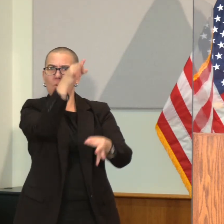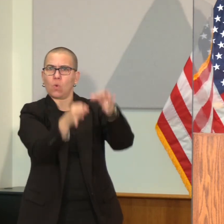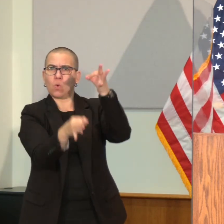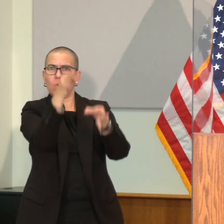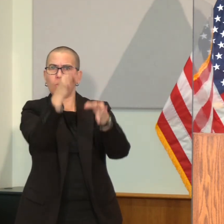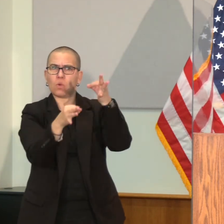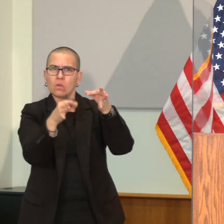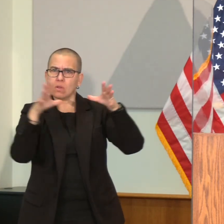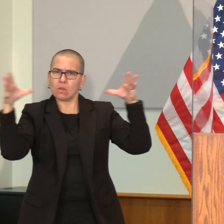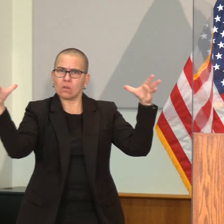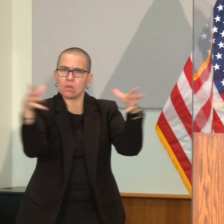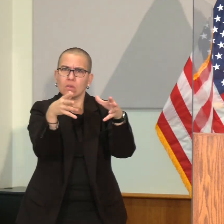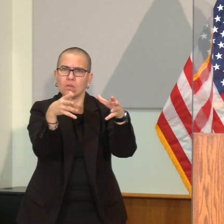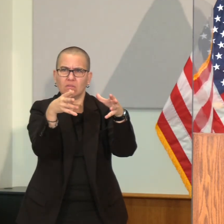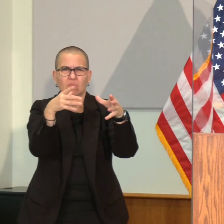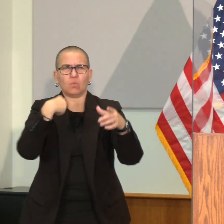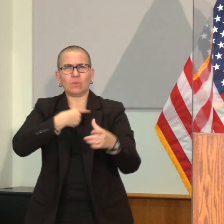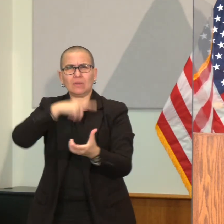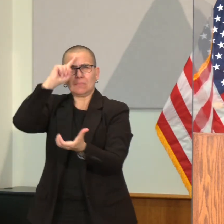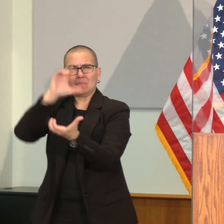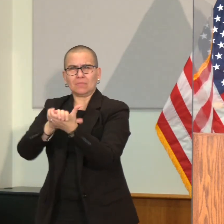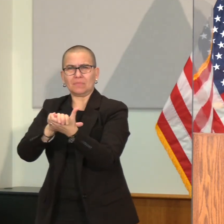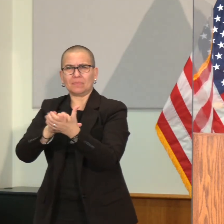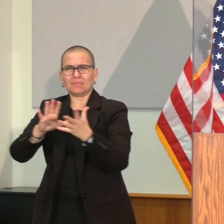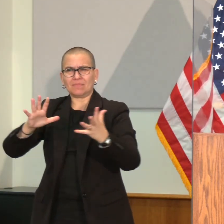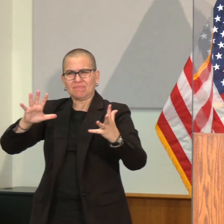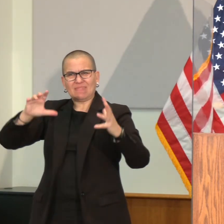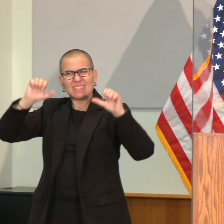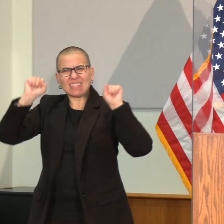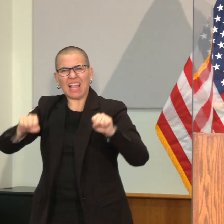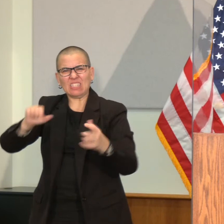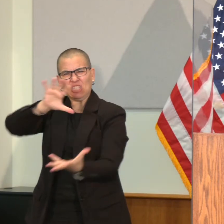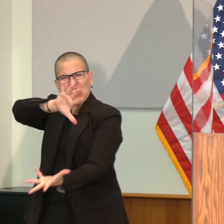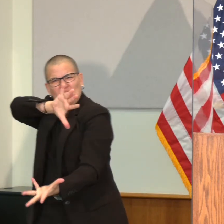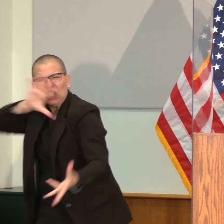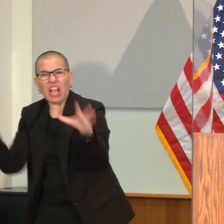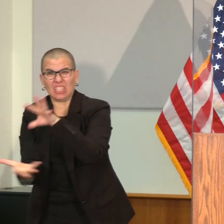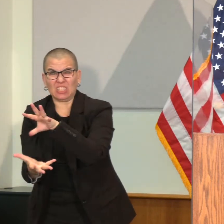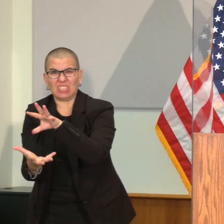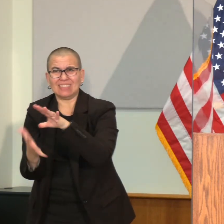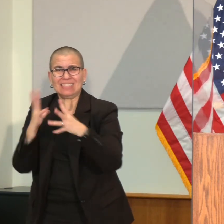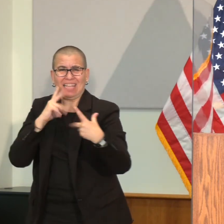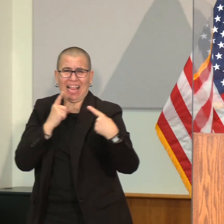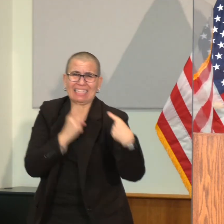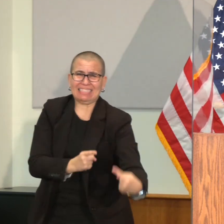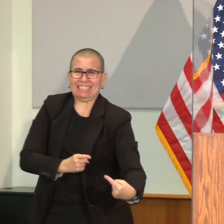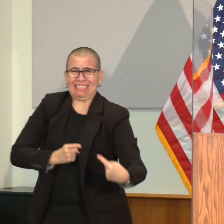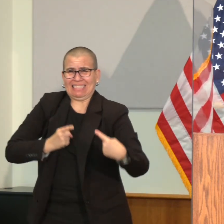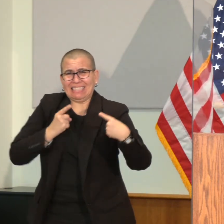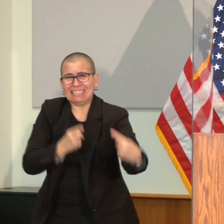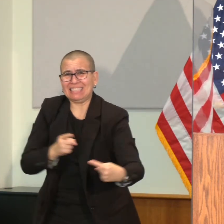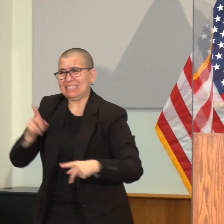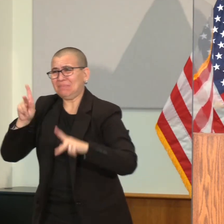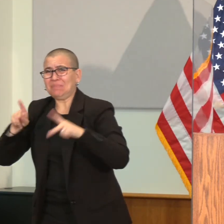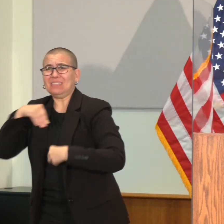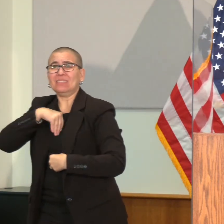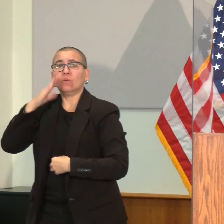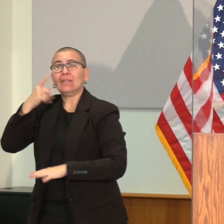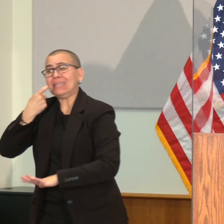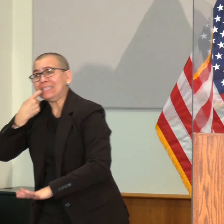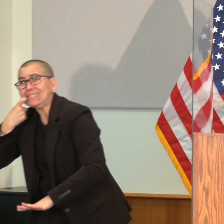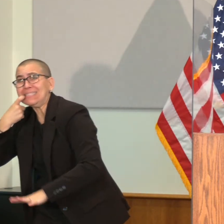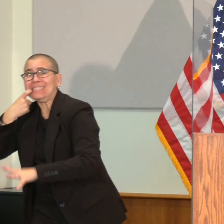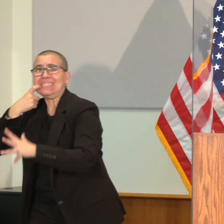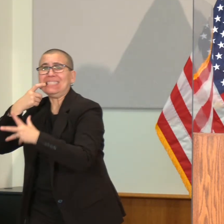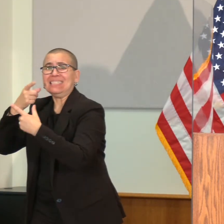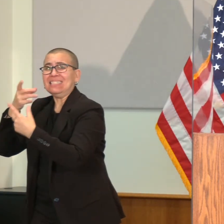redemption and restorative justice only need watch someone who struggled with chemical addiction or a veteran returning back from conflict to